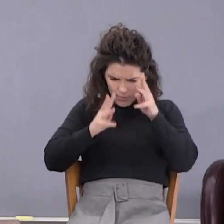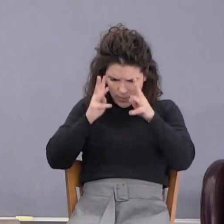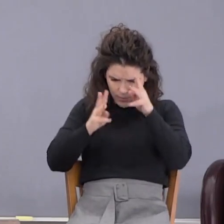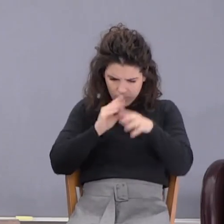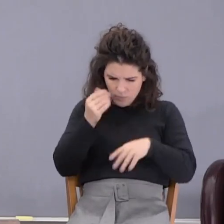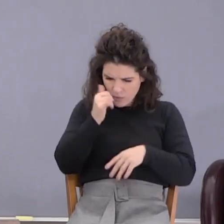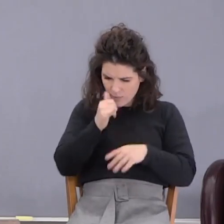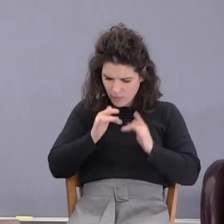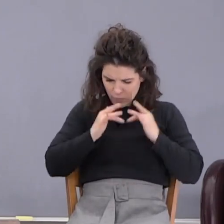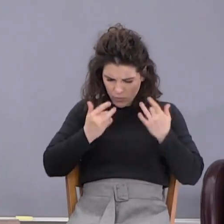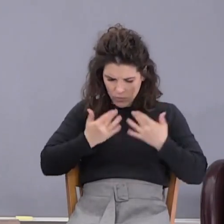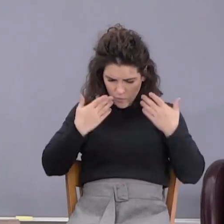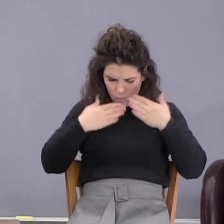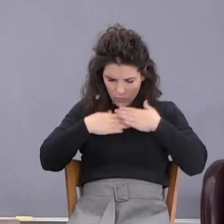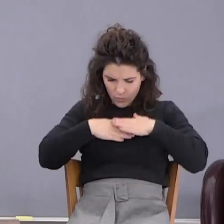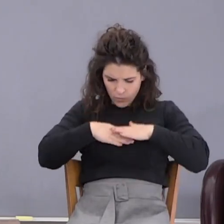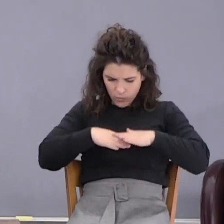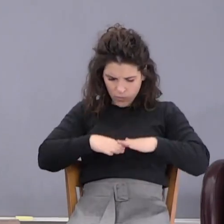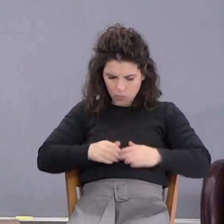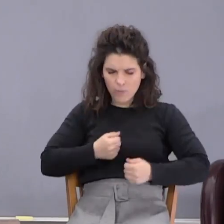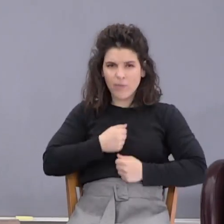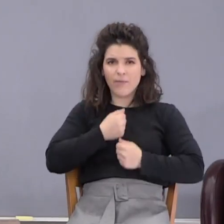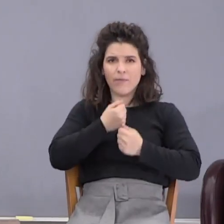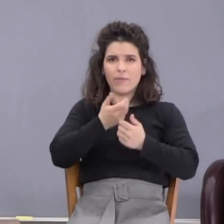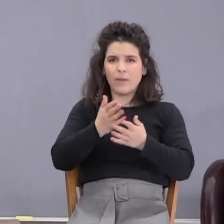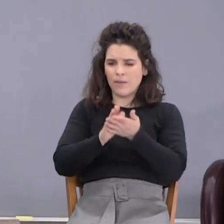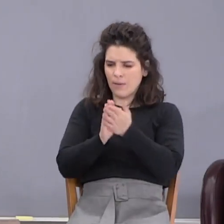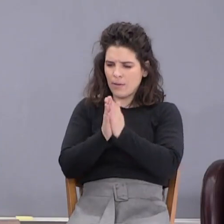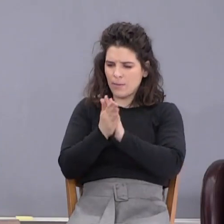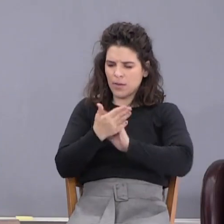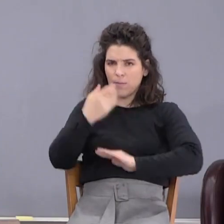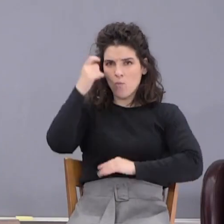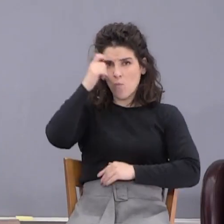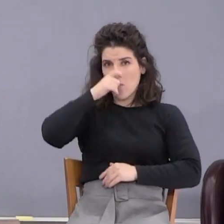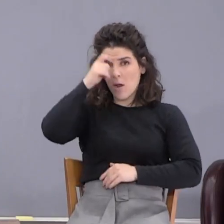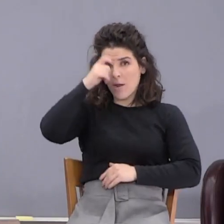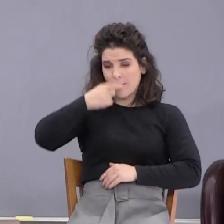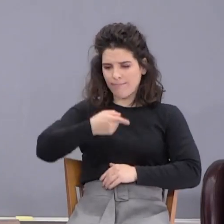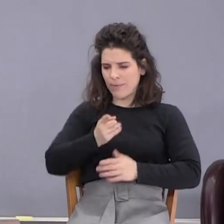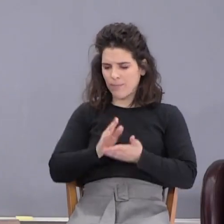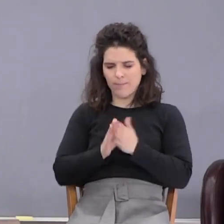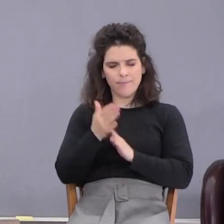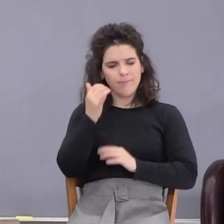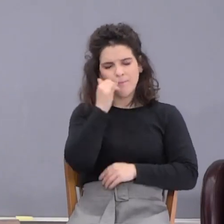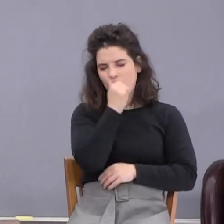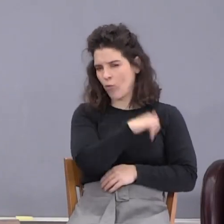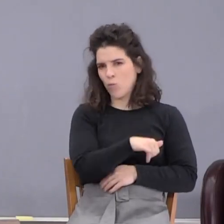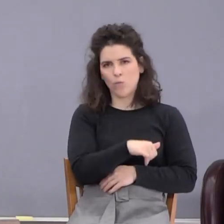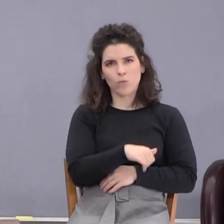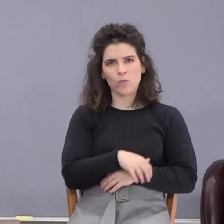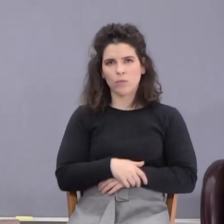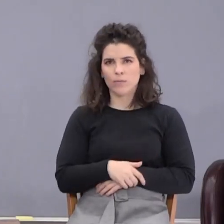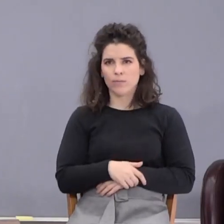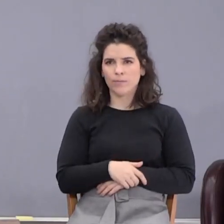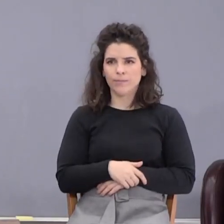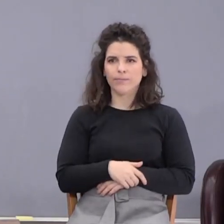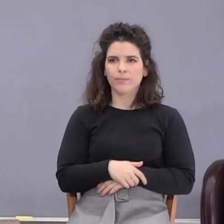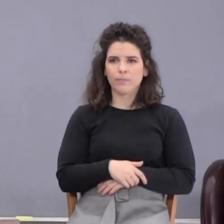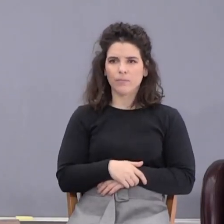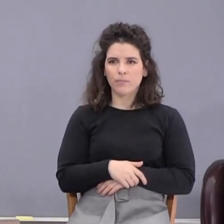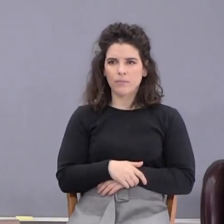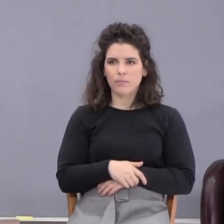heart was darkened. Professing themselves to be wise, they became what?